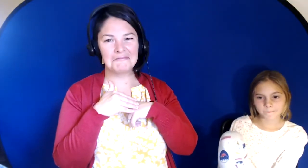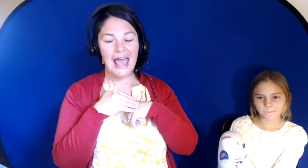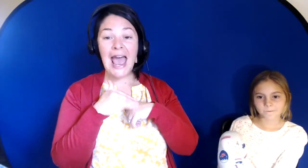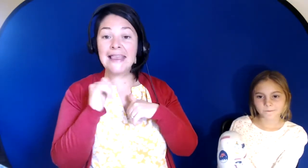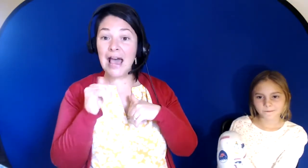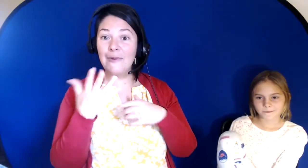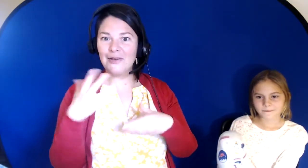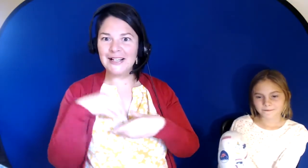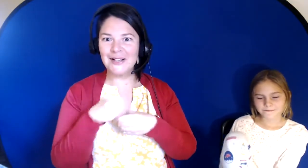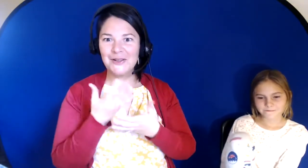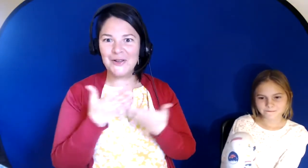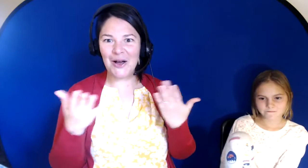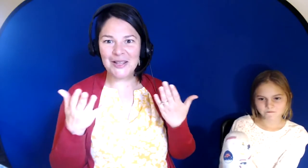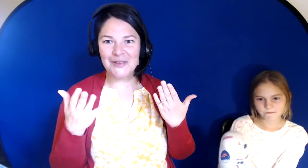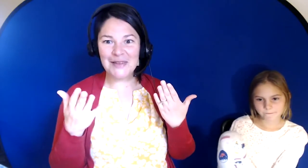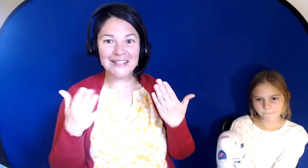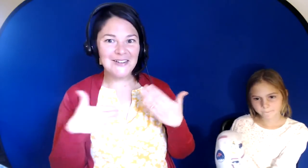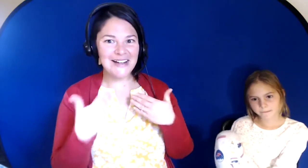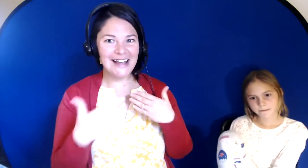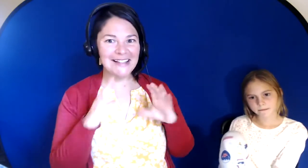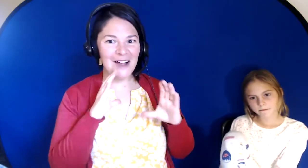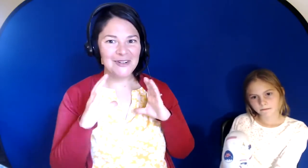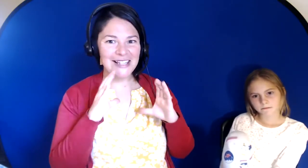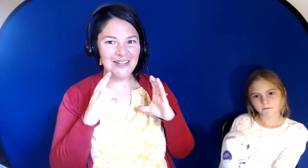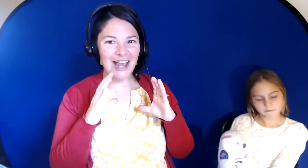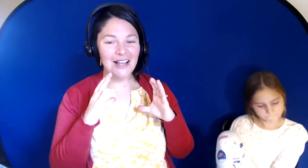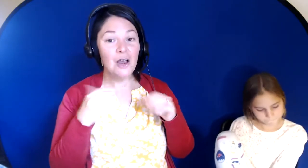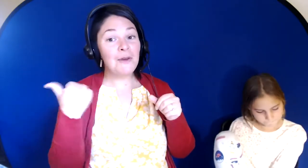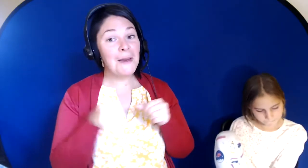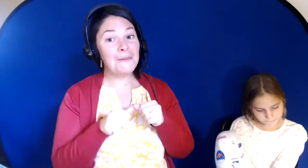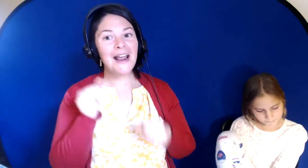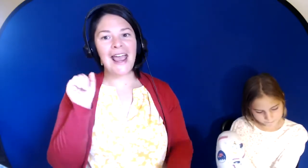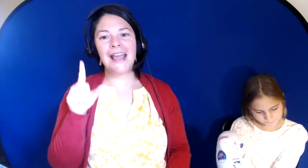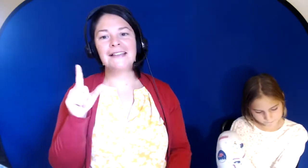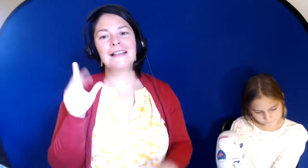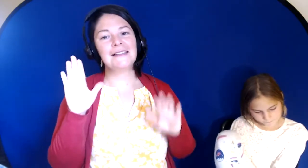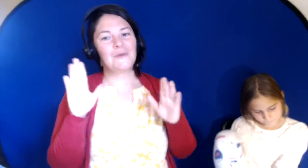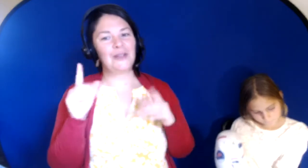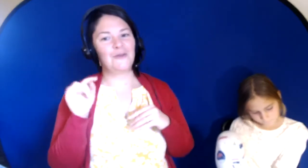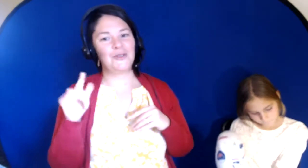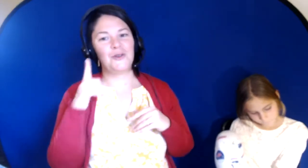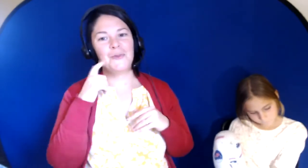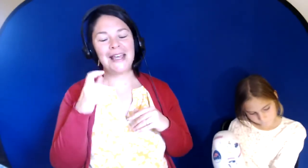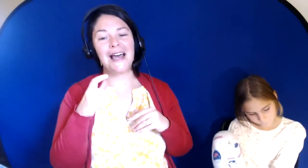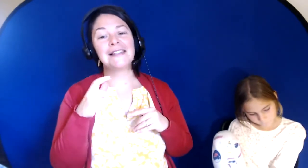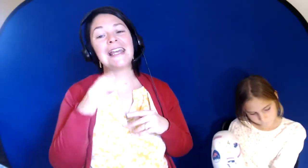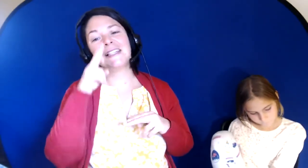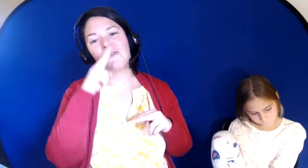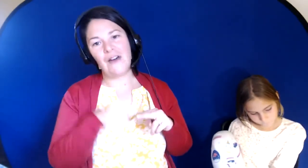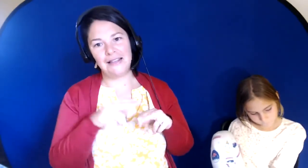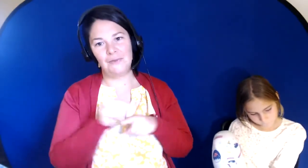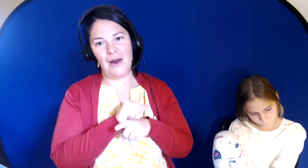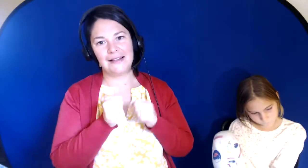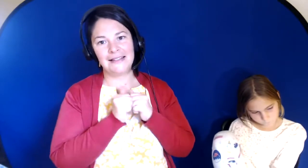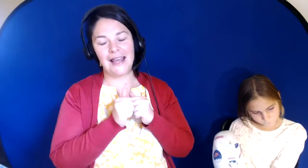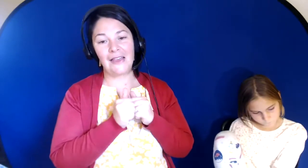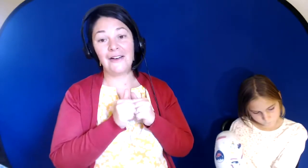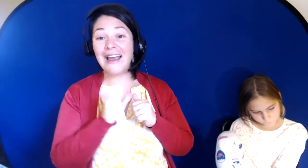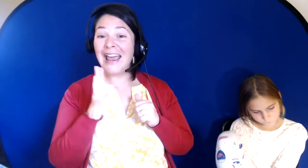And that way you can include all of them into your next conversation. Remember, ASL is a wonderful tool because it's fun to practice together. And